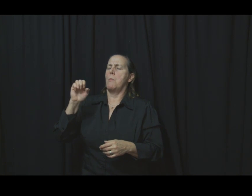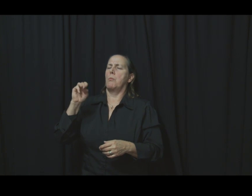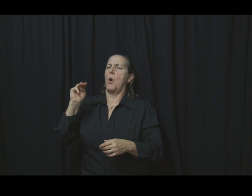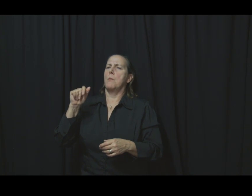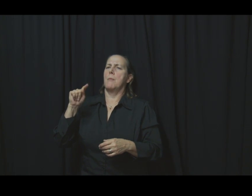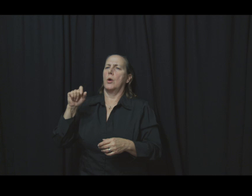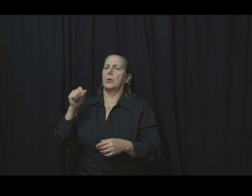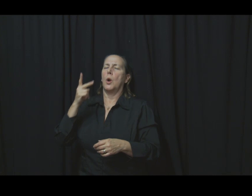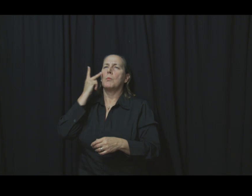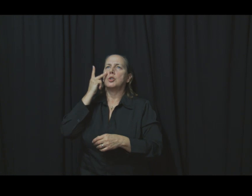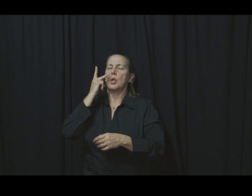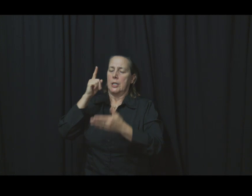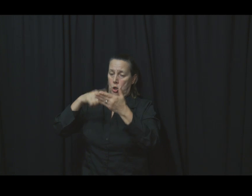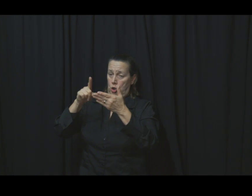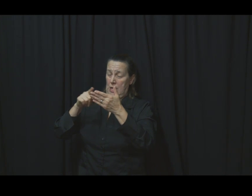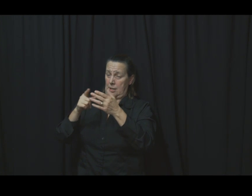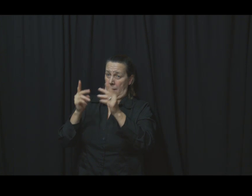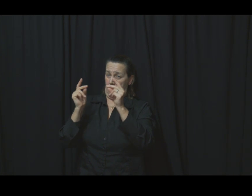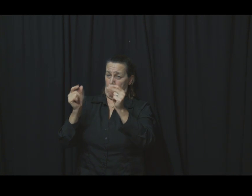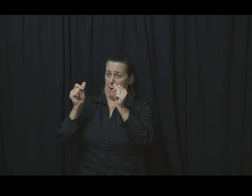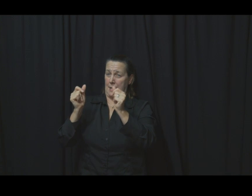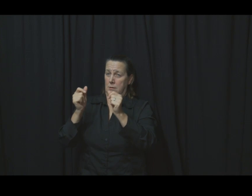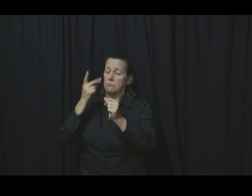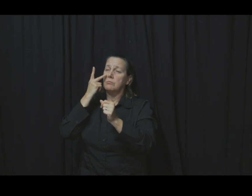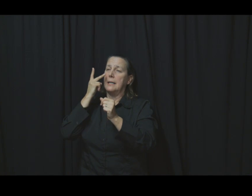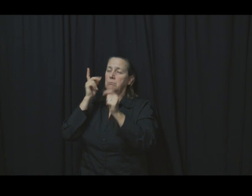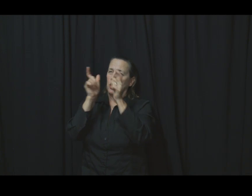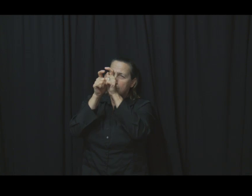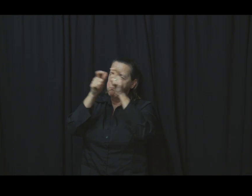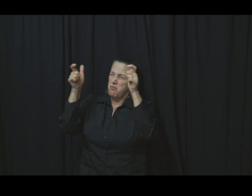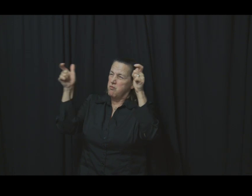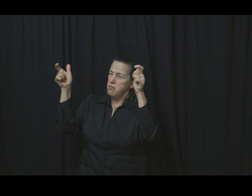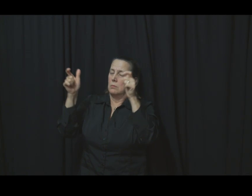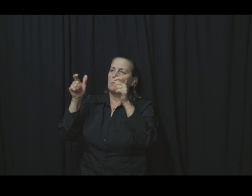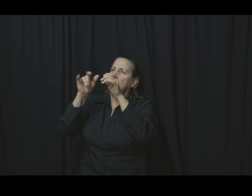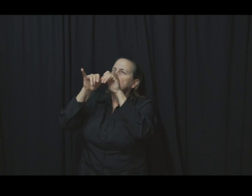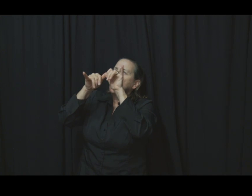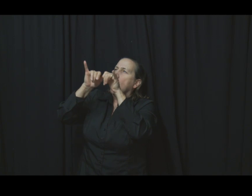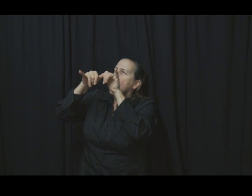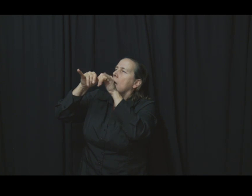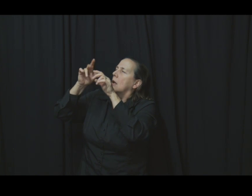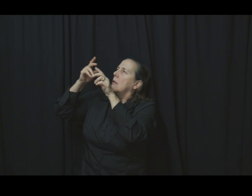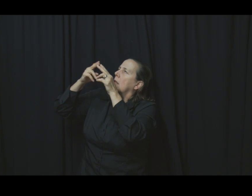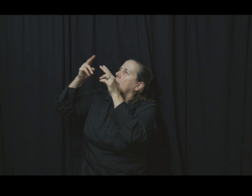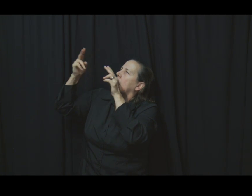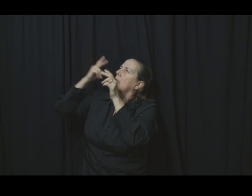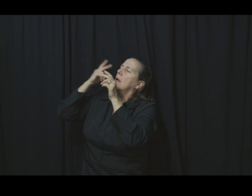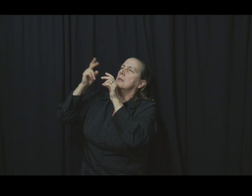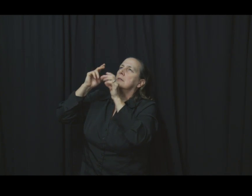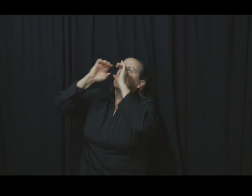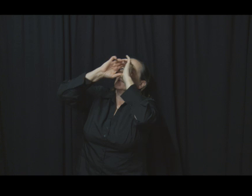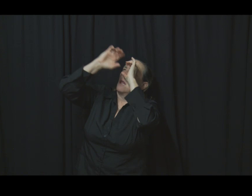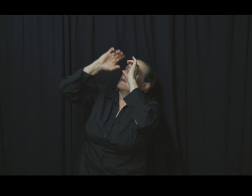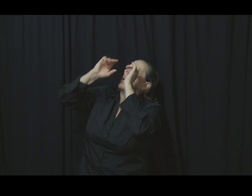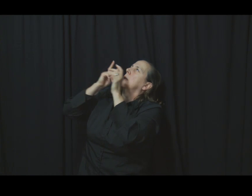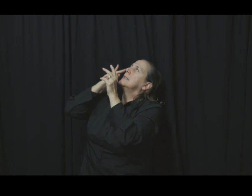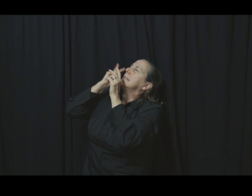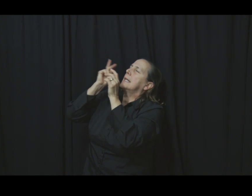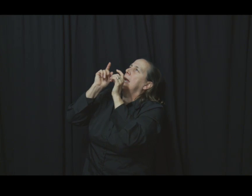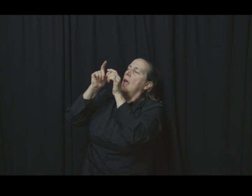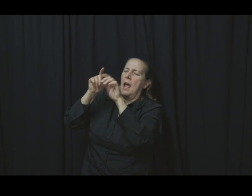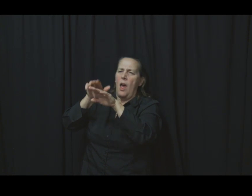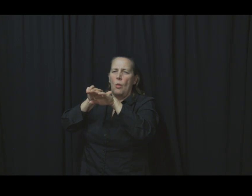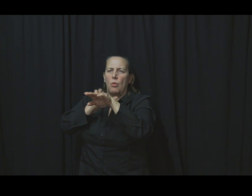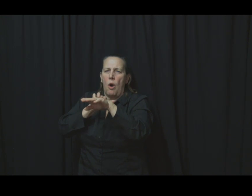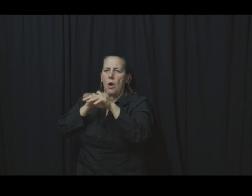was slowing down. Let's go out and measure it. And we do it with this extraordinary system of telescopes around the world, looking at the night